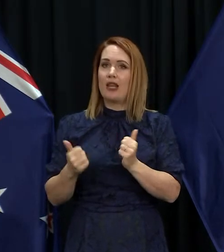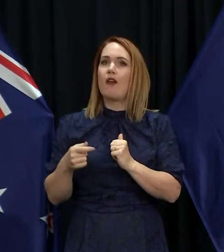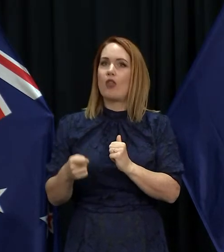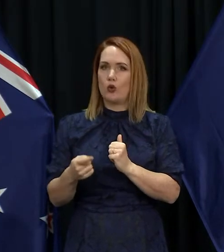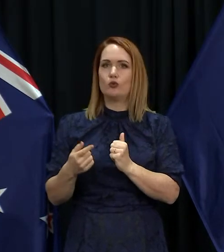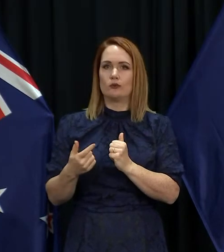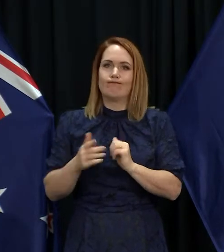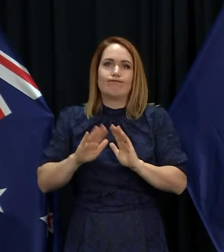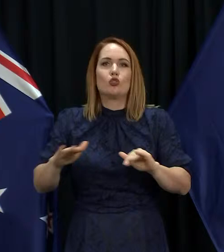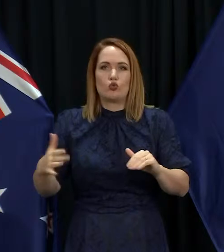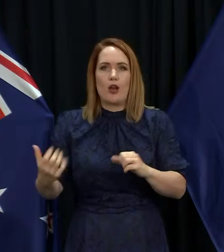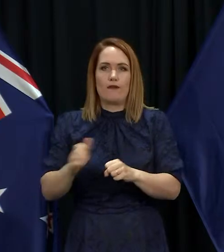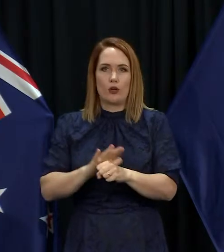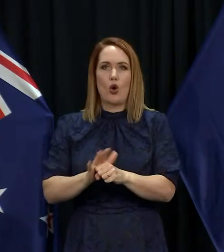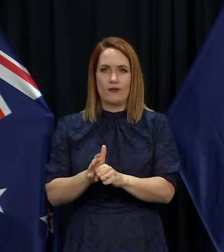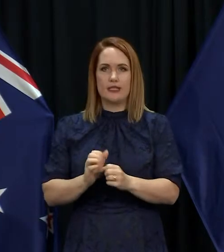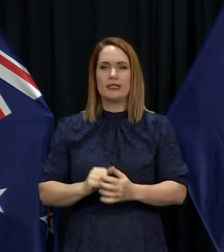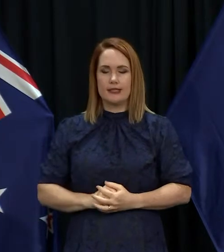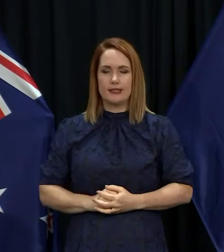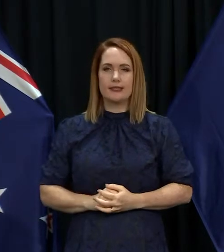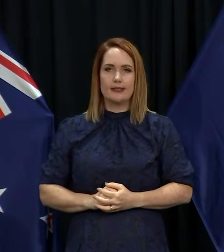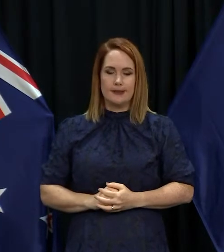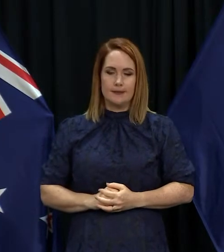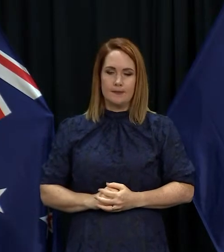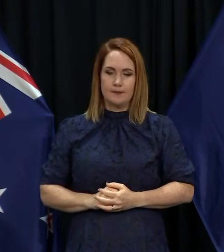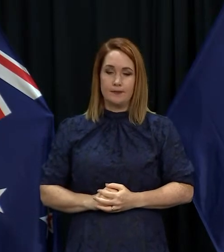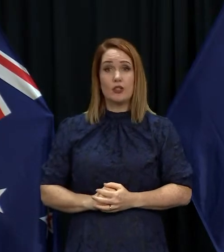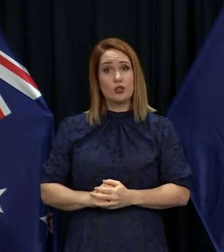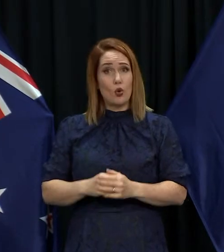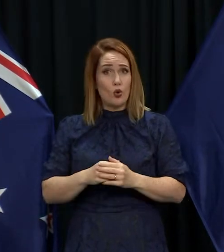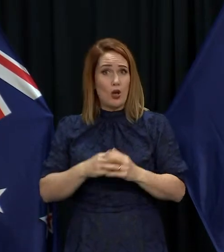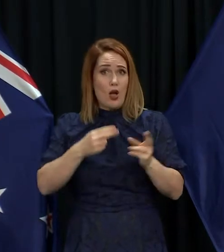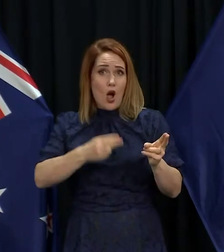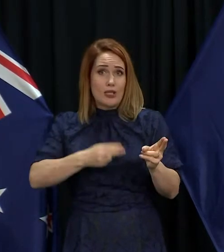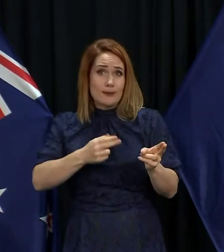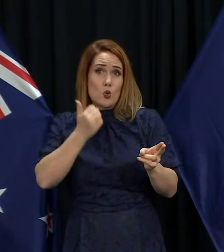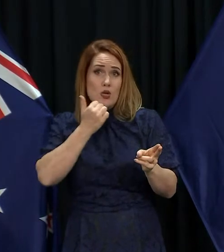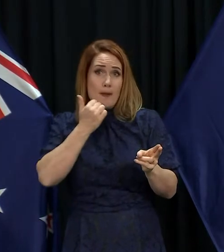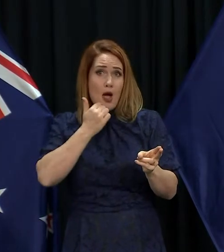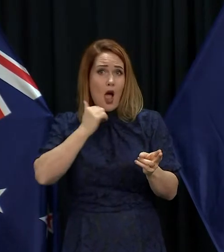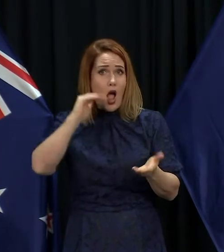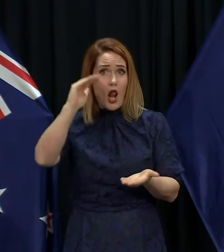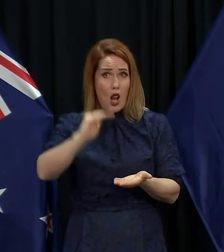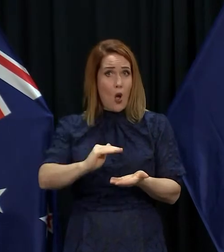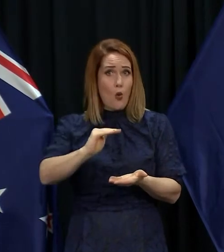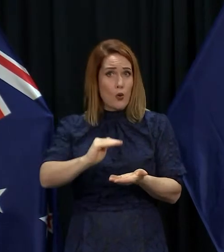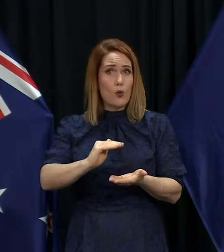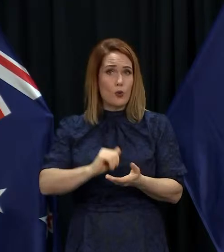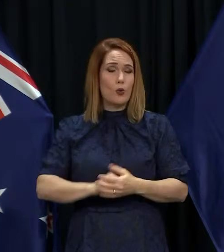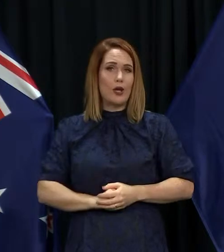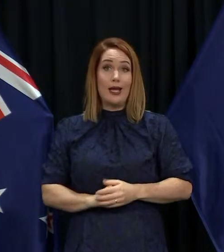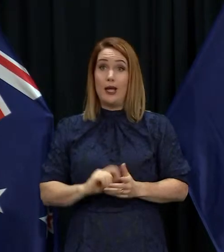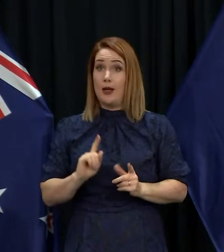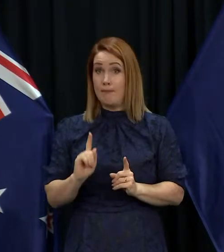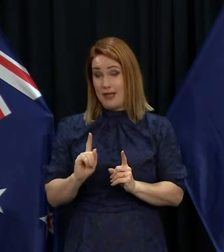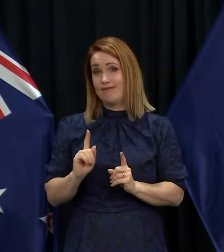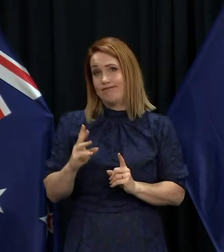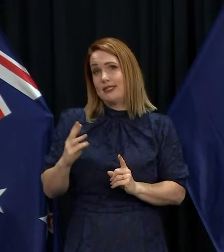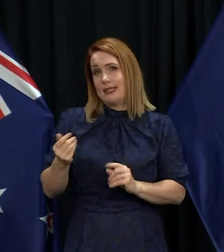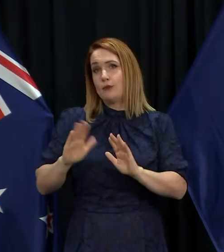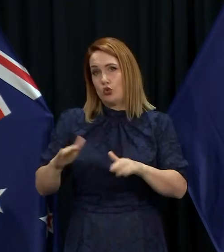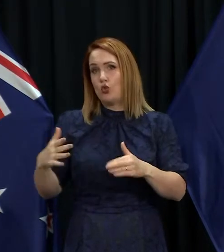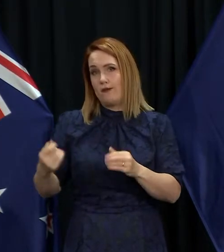our younger people, including children. And even though the hospitalisation rate is very low, some of them do end up in